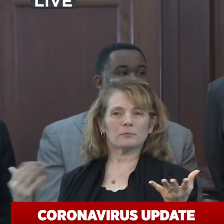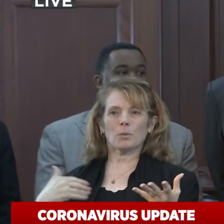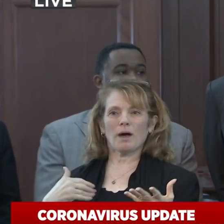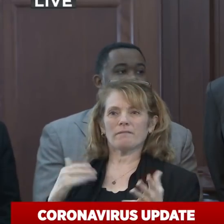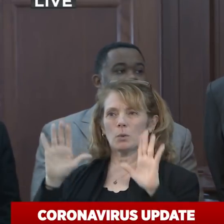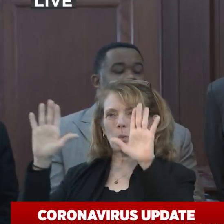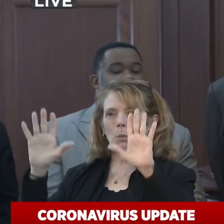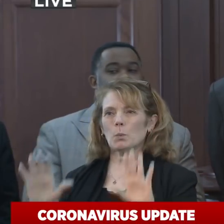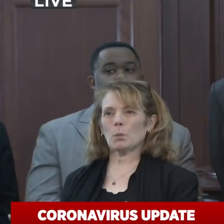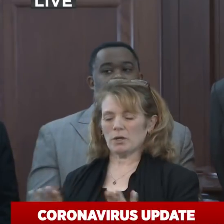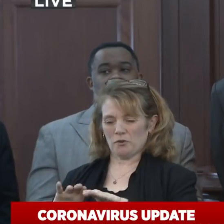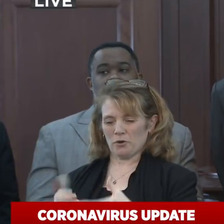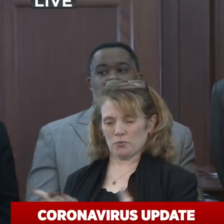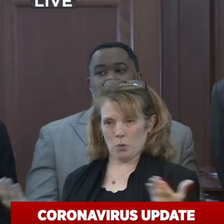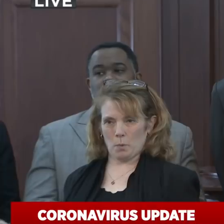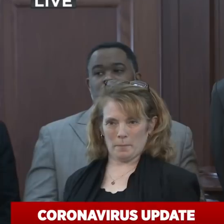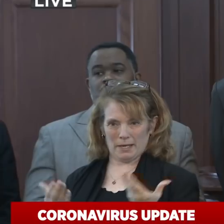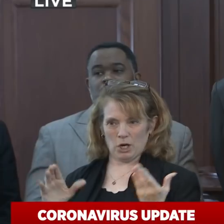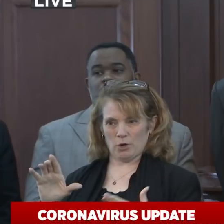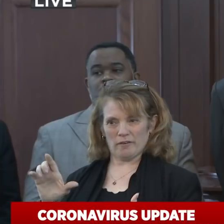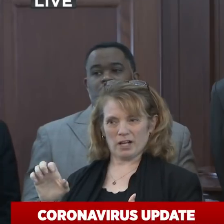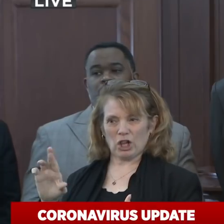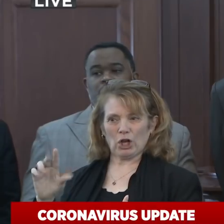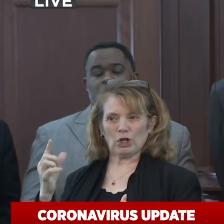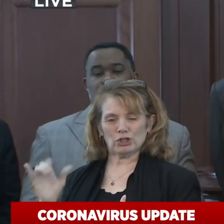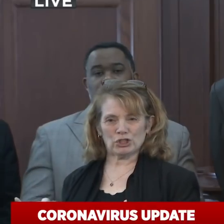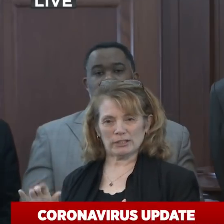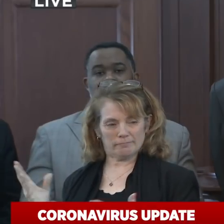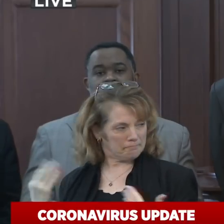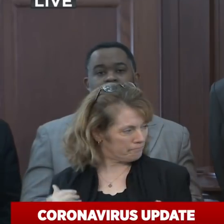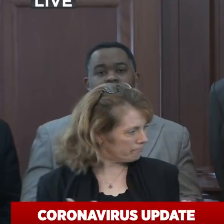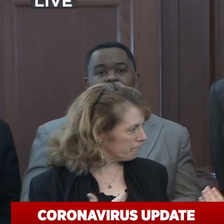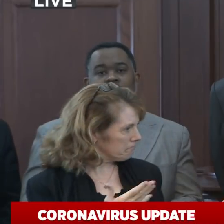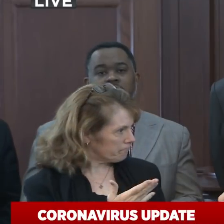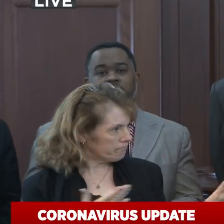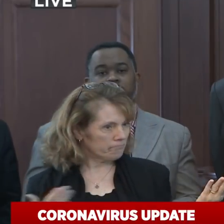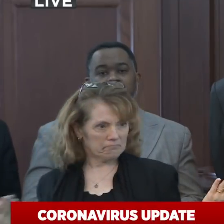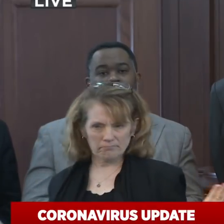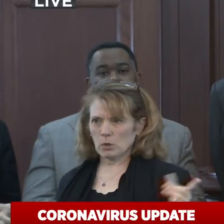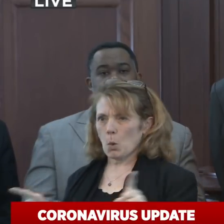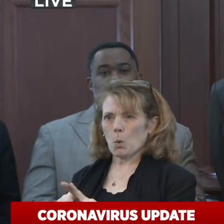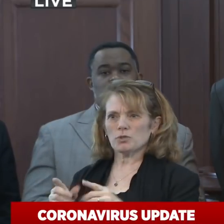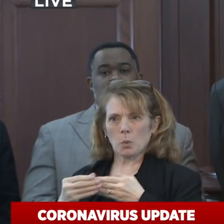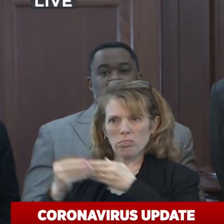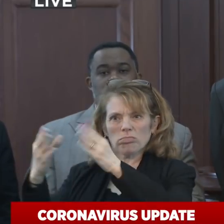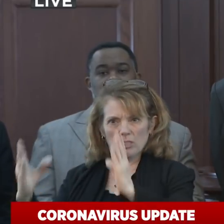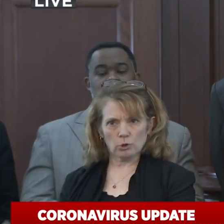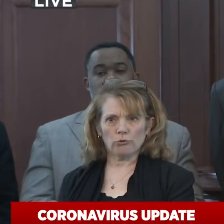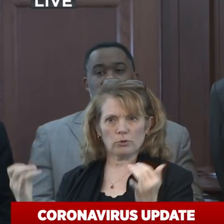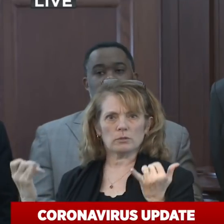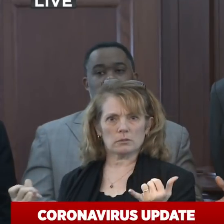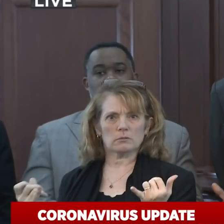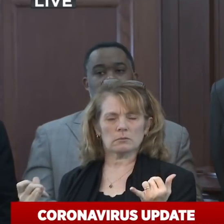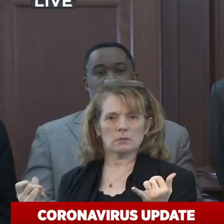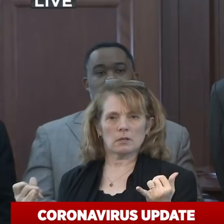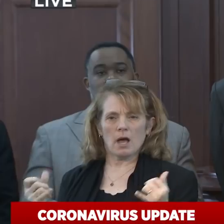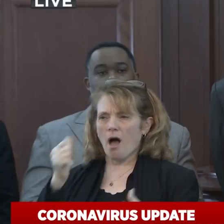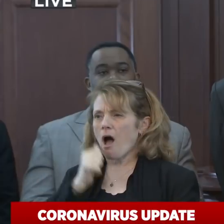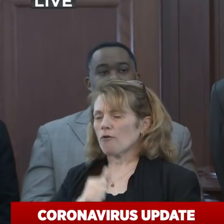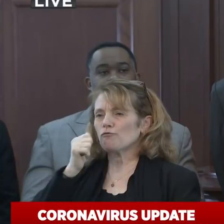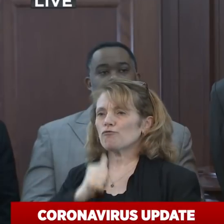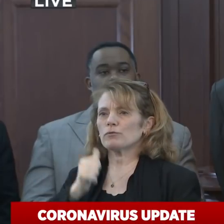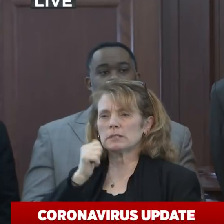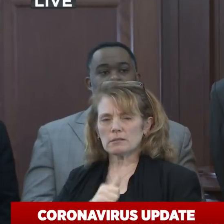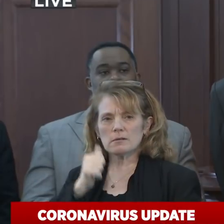of clergy here today with us, they're on the front lines as well. Every single day, our houses of worship